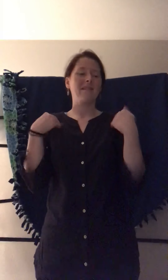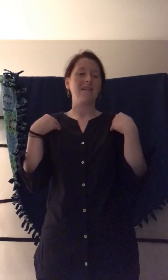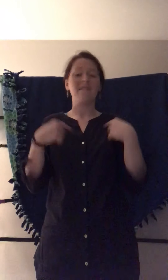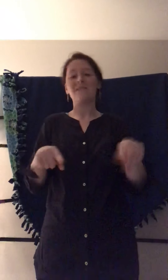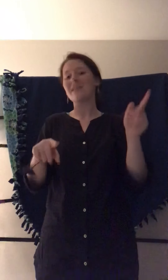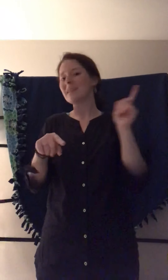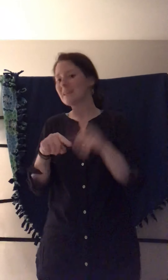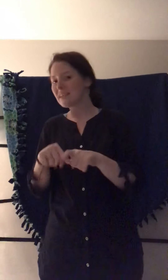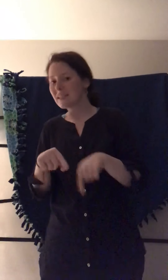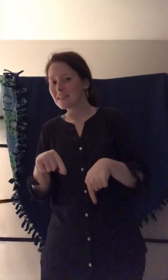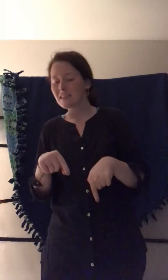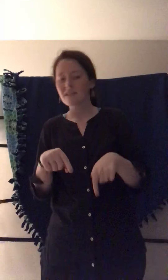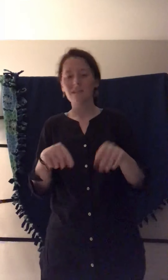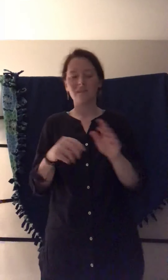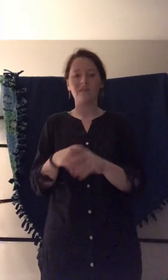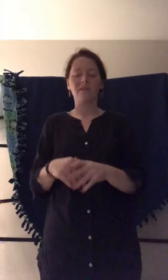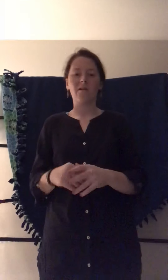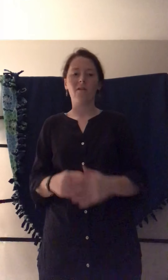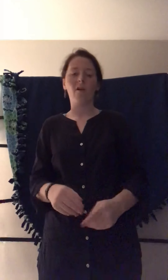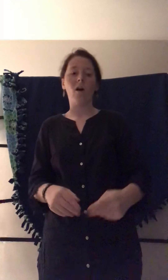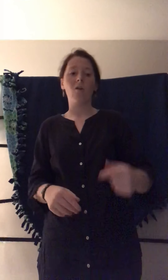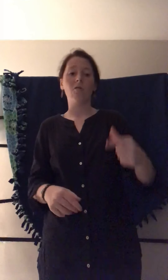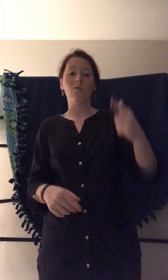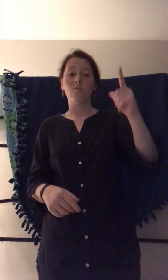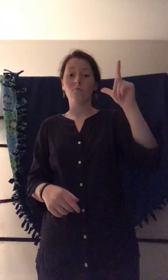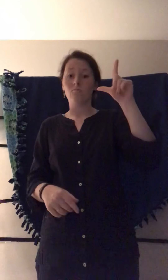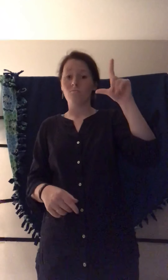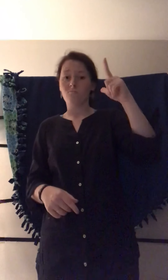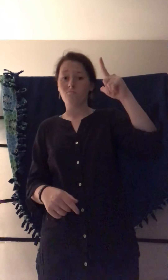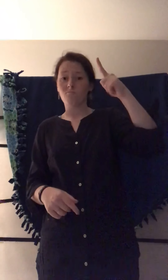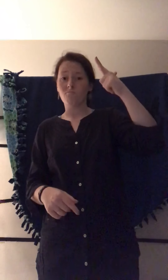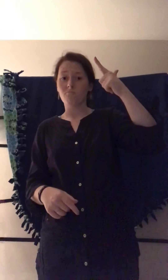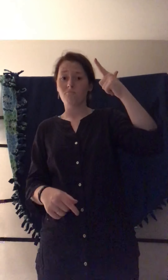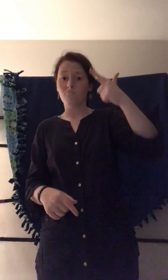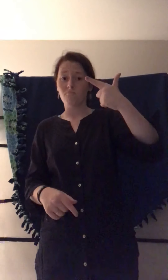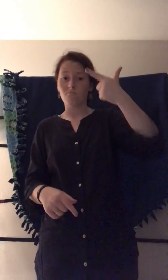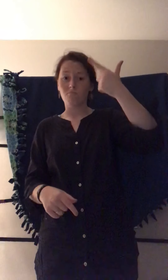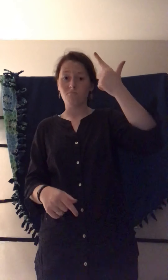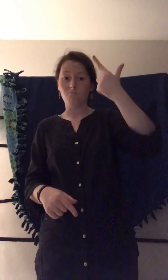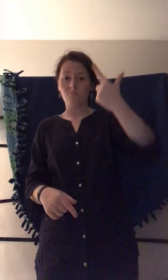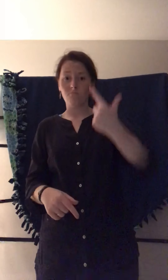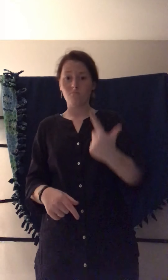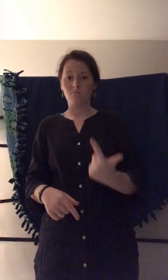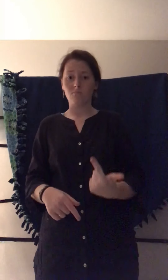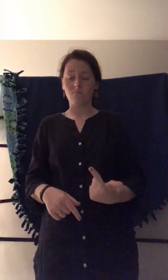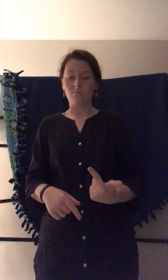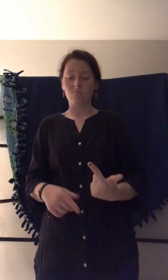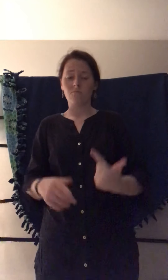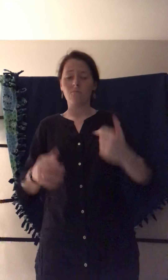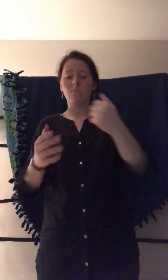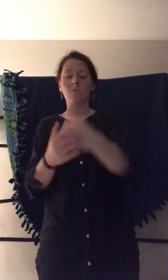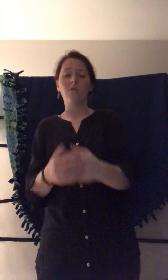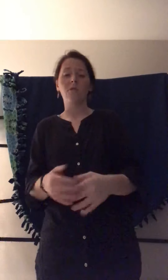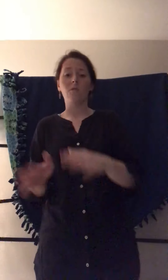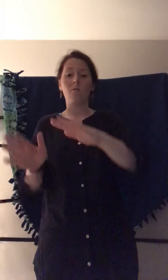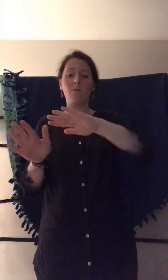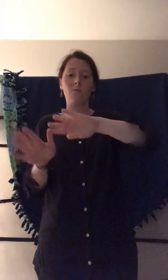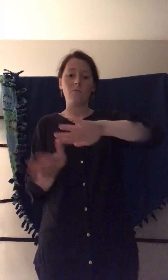is not disrupted by strong winds. So now that we know what hurricanes are made of, let's look at why they only form in the Atlantic